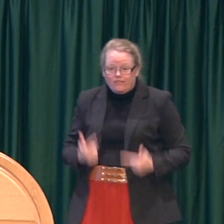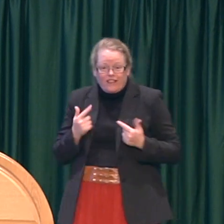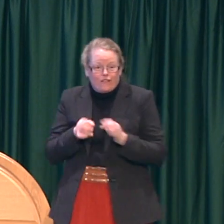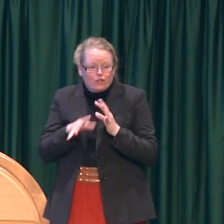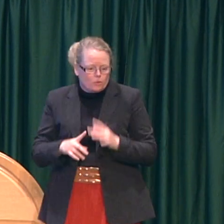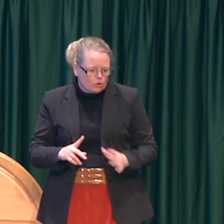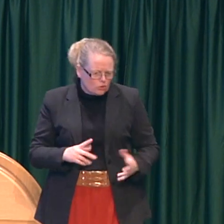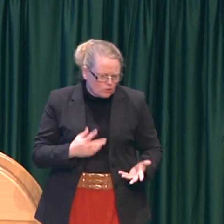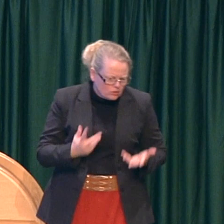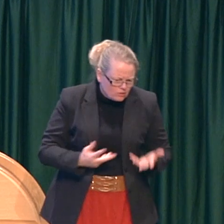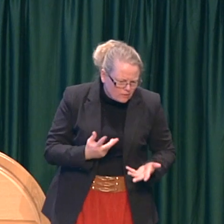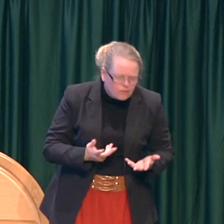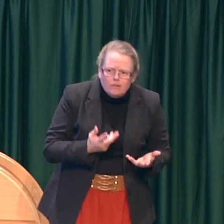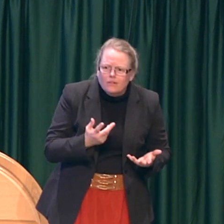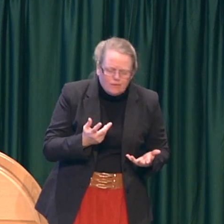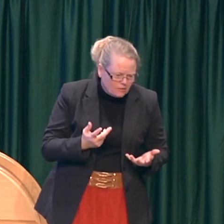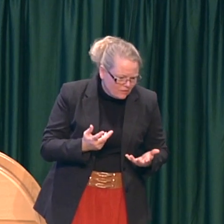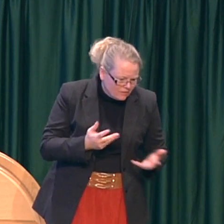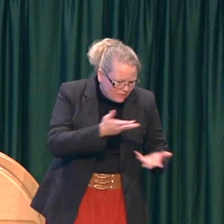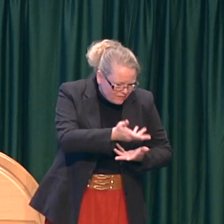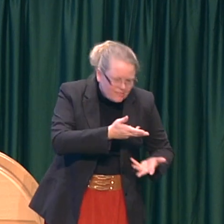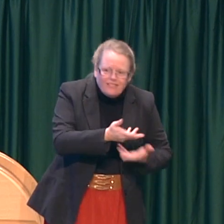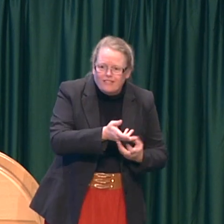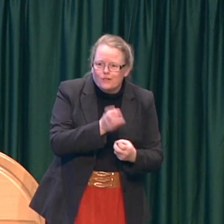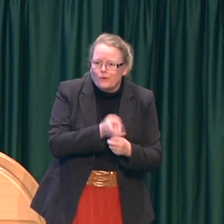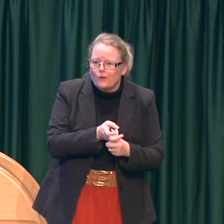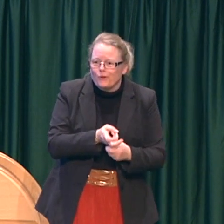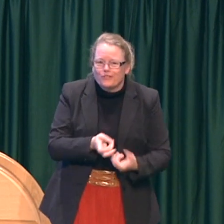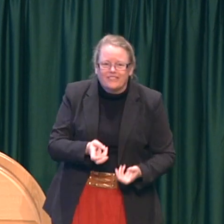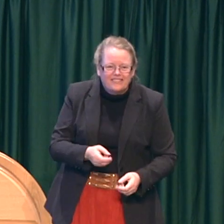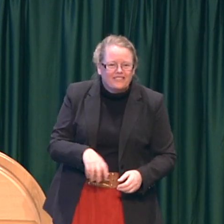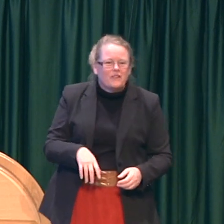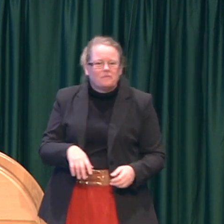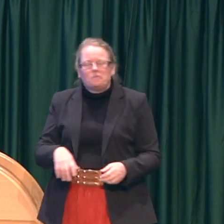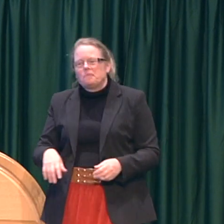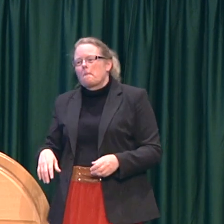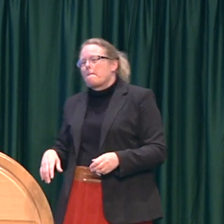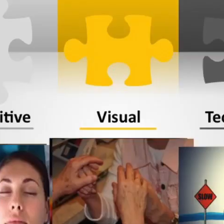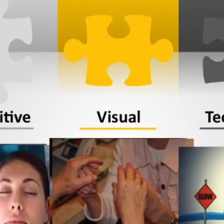it's hard enough to follow a live interpreter on site with the patient, much more.